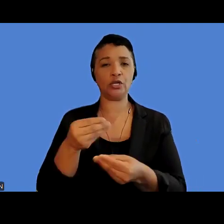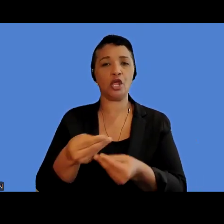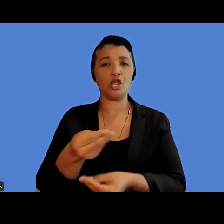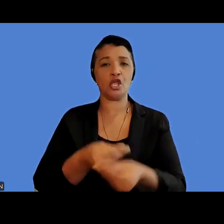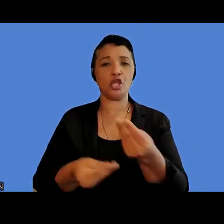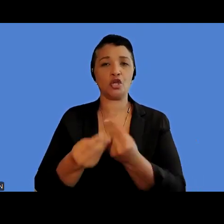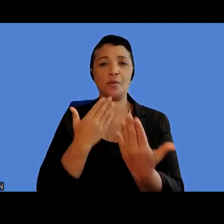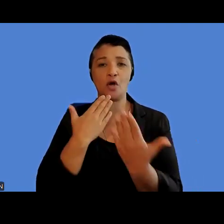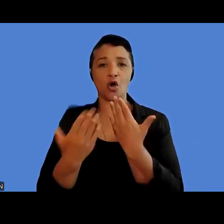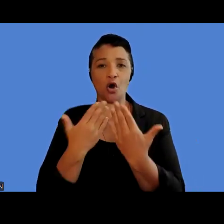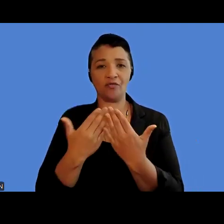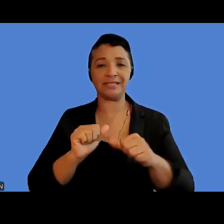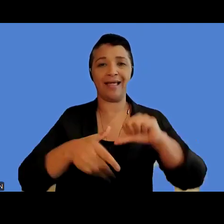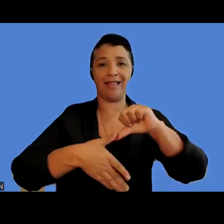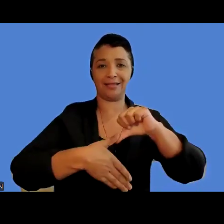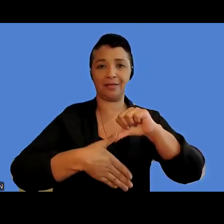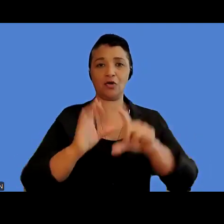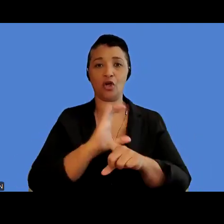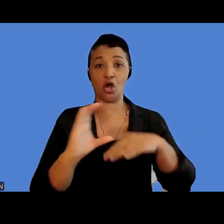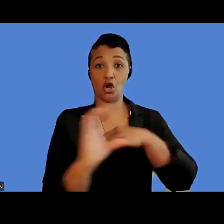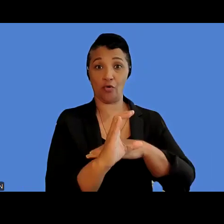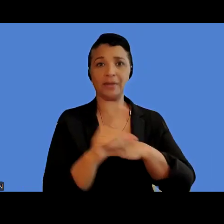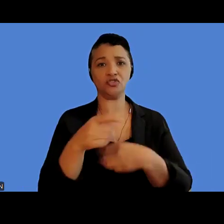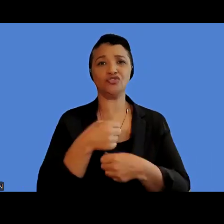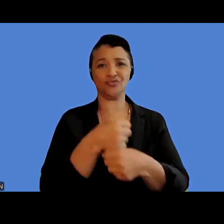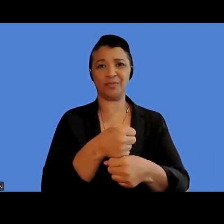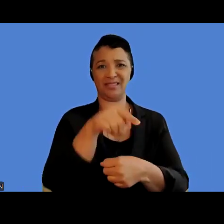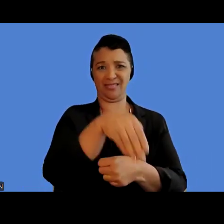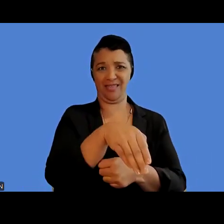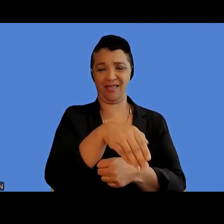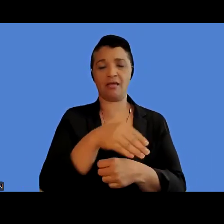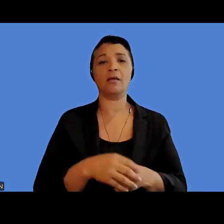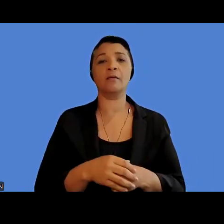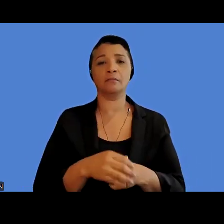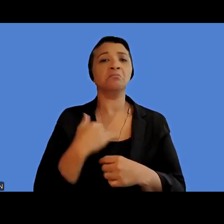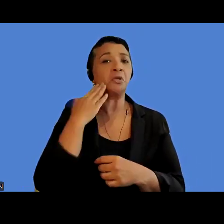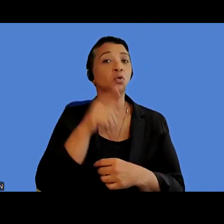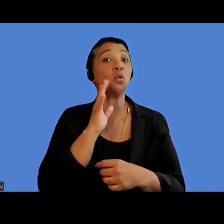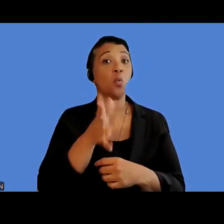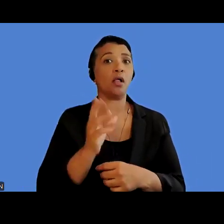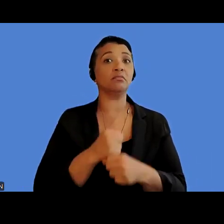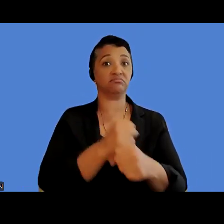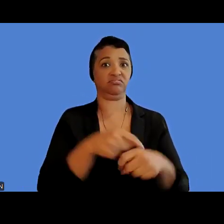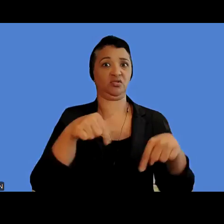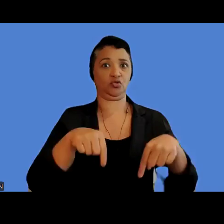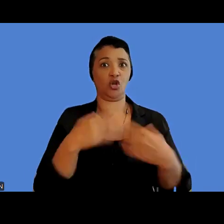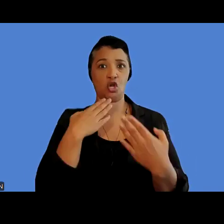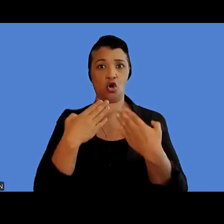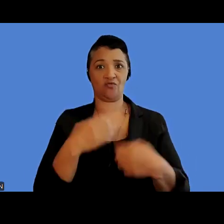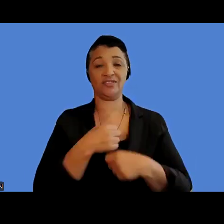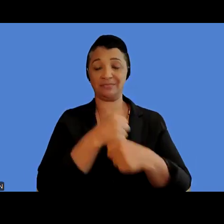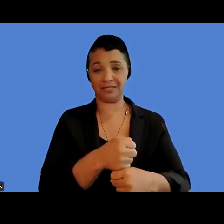and the Caribbean about women. And I know that she is going to participate in this conference today, and she